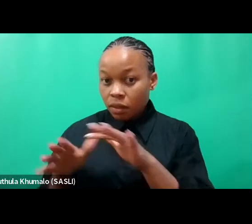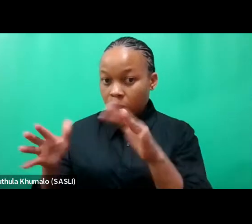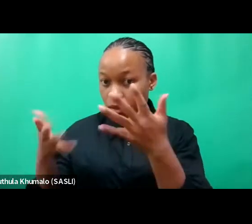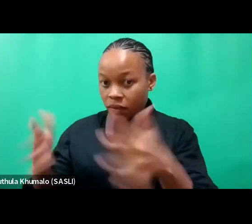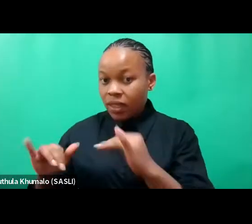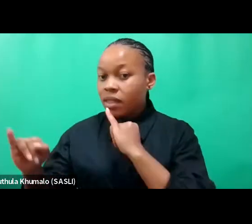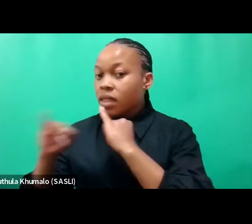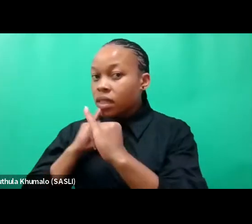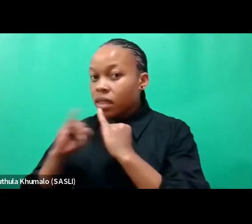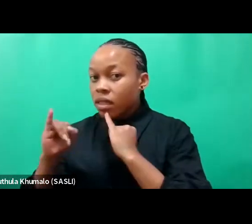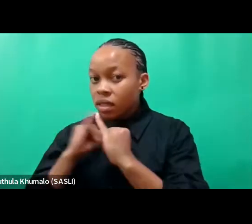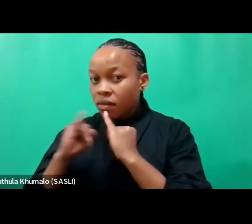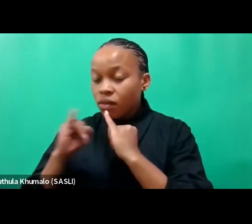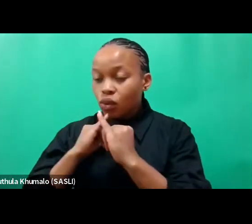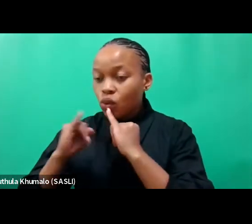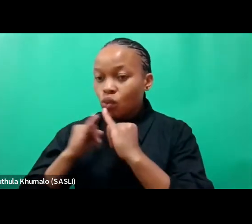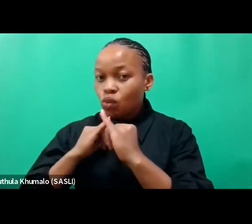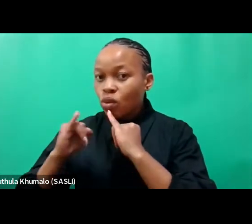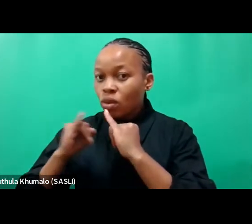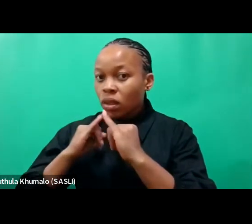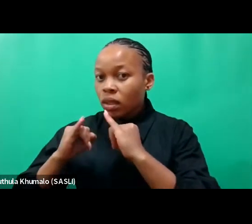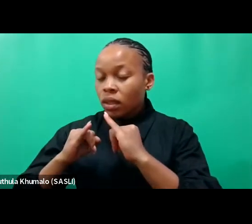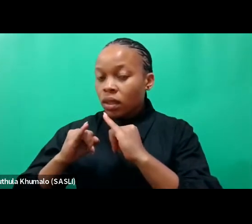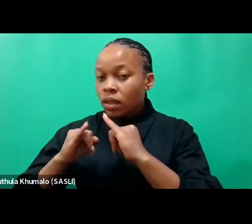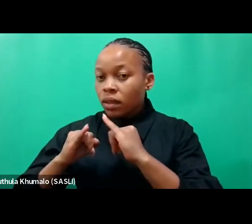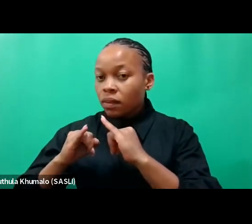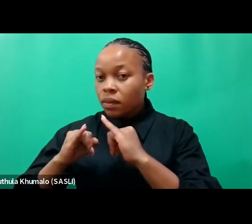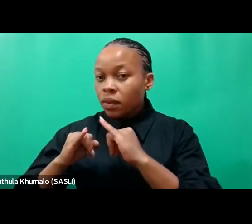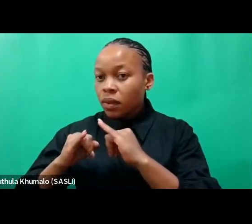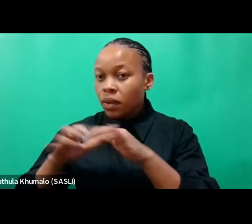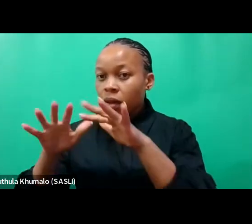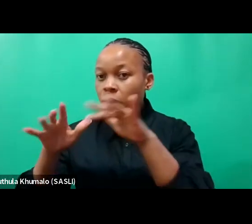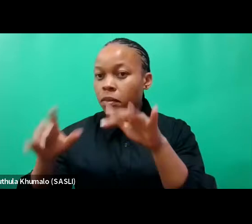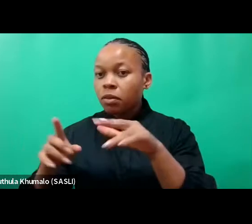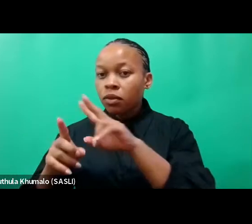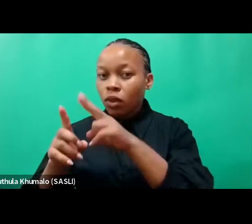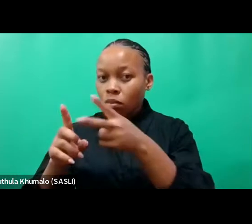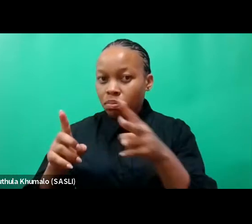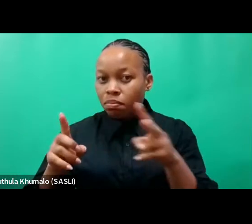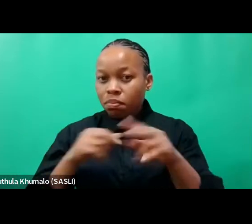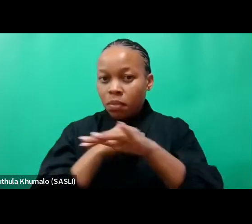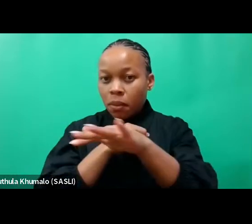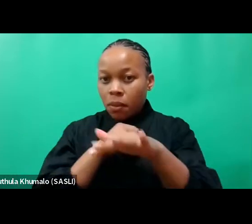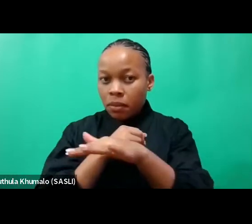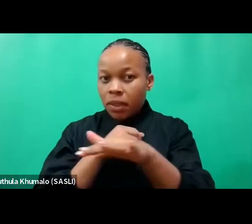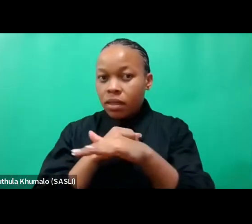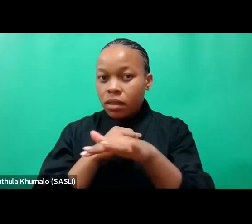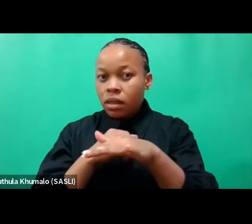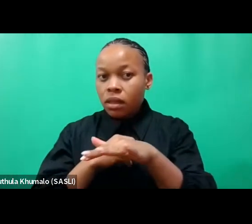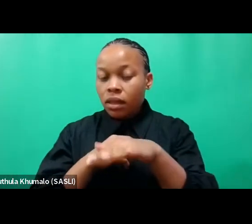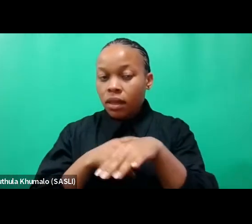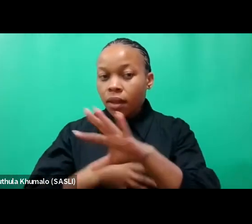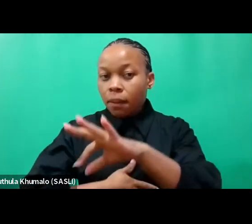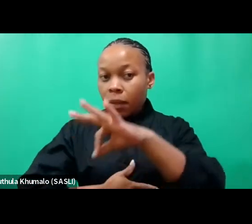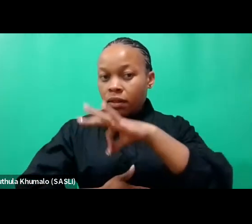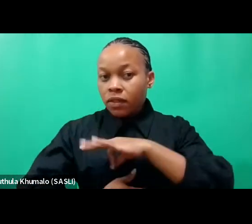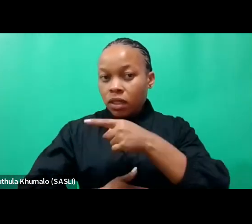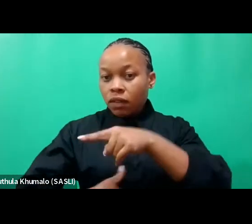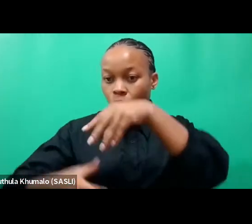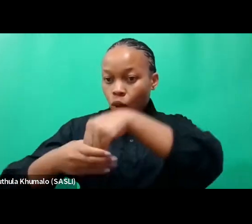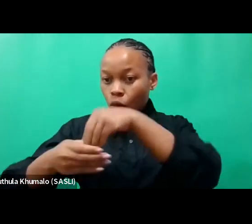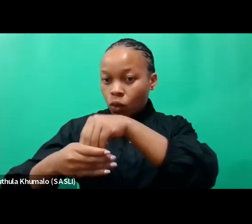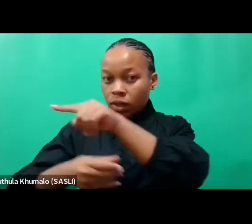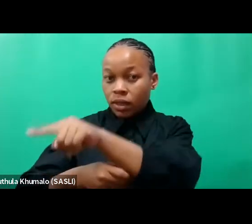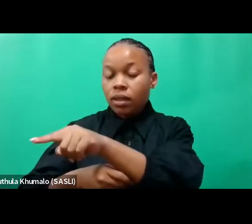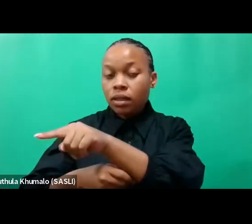three different ways. We have people from government, we have people that are beneficiaries of this project, and we have people that